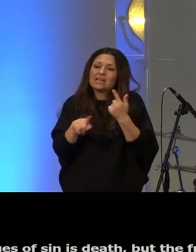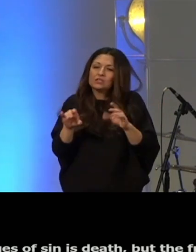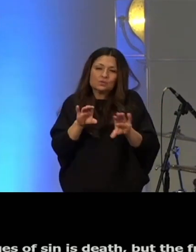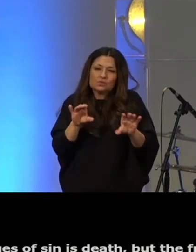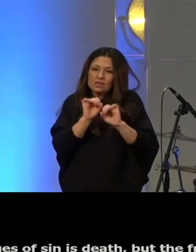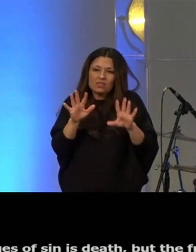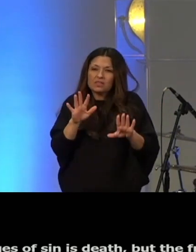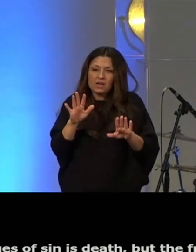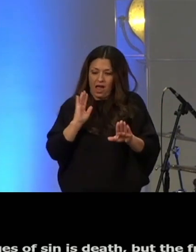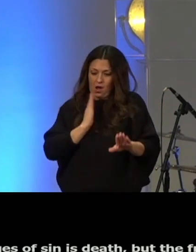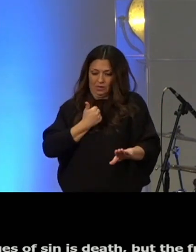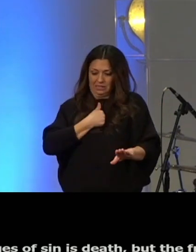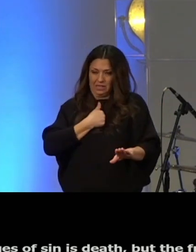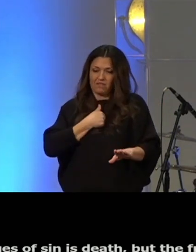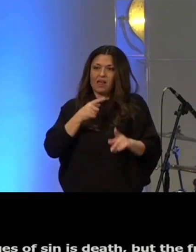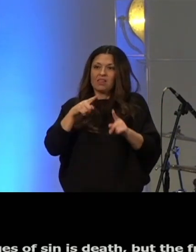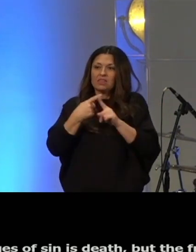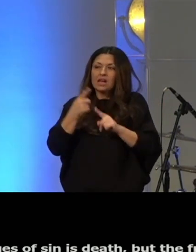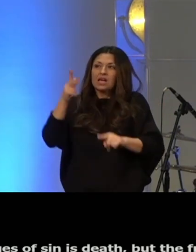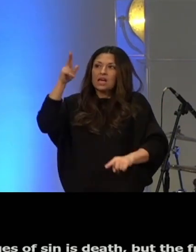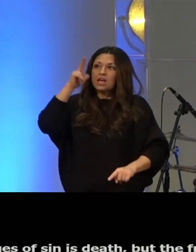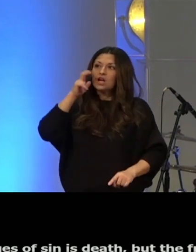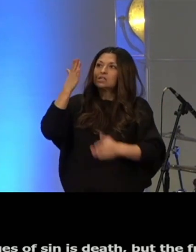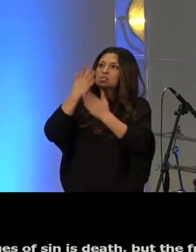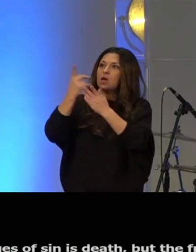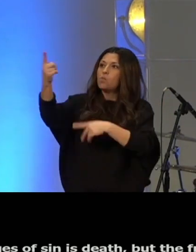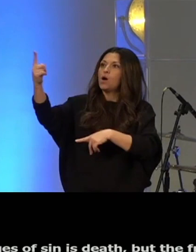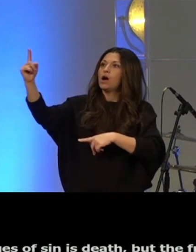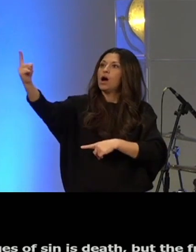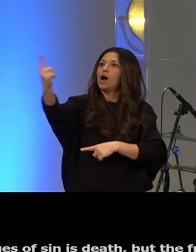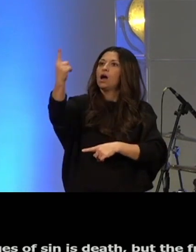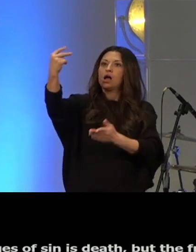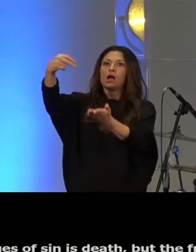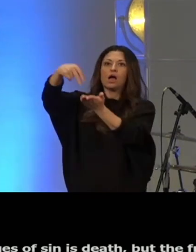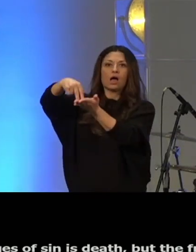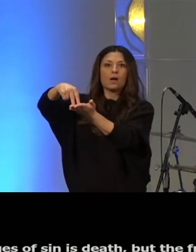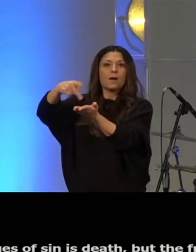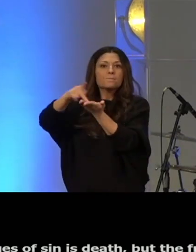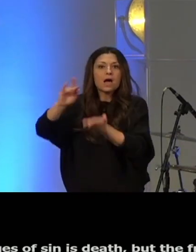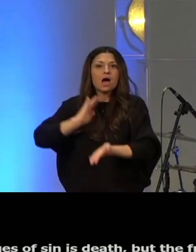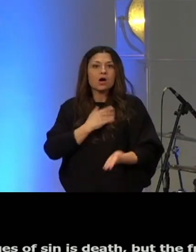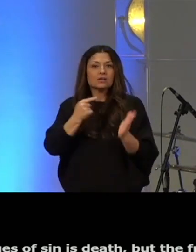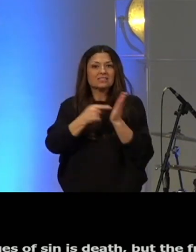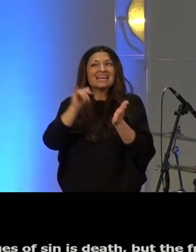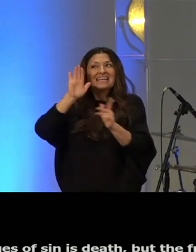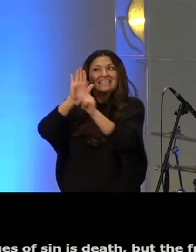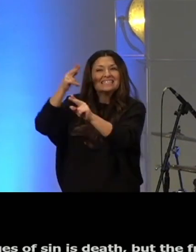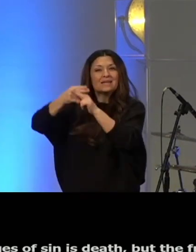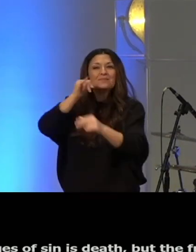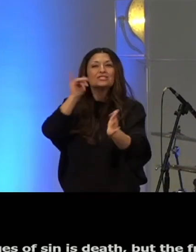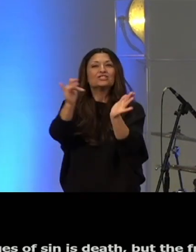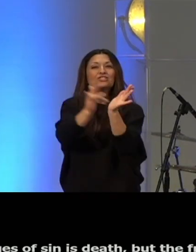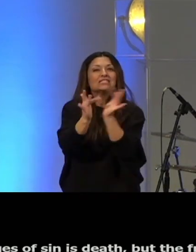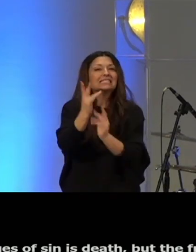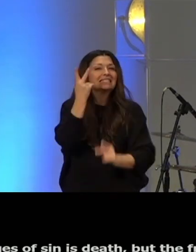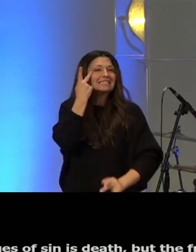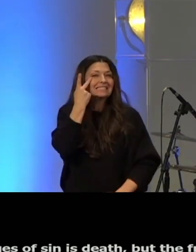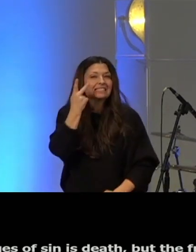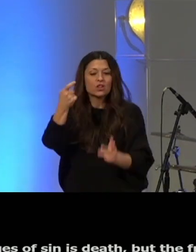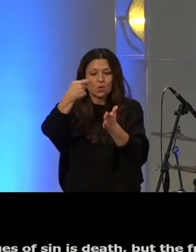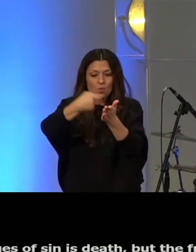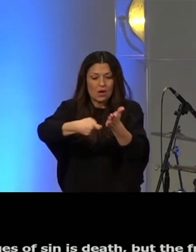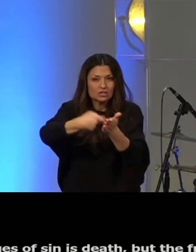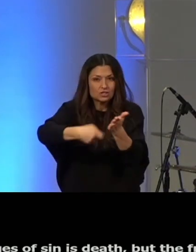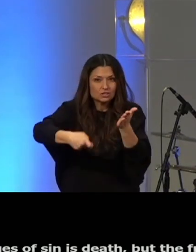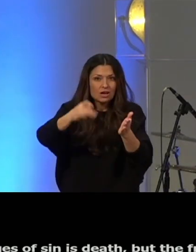hear, someone stepped forward and paid our debt, and his name is Jesus. You see the verse, for the wages of sin is